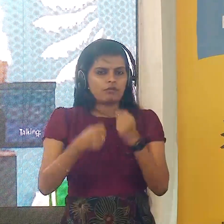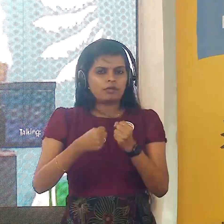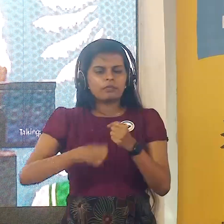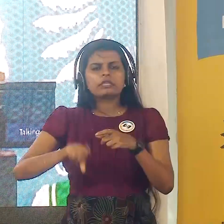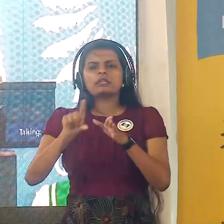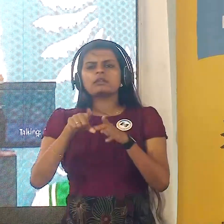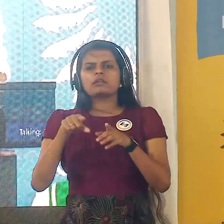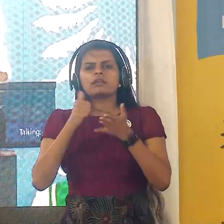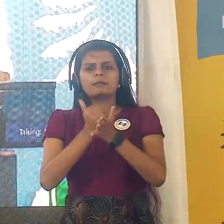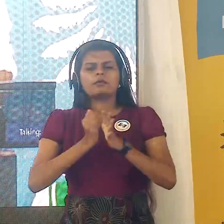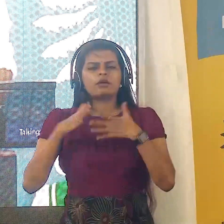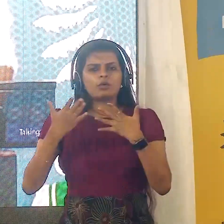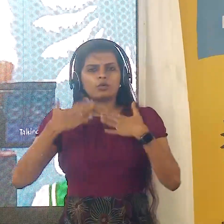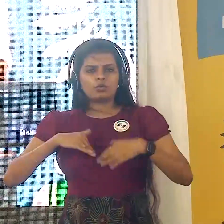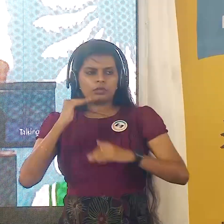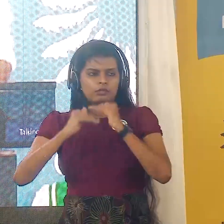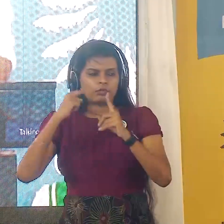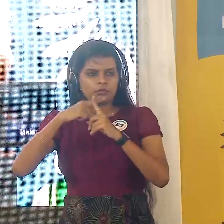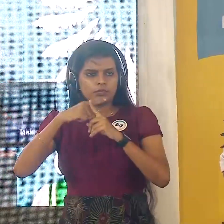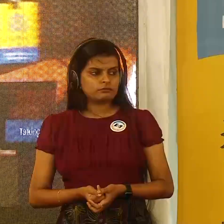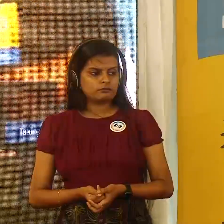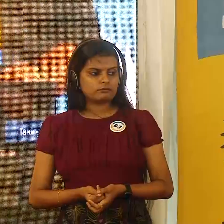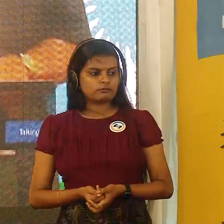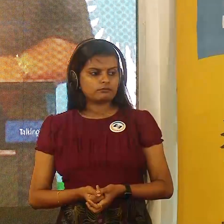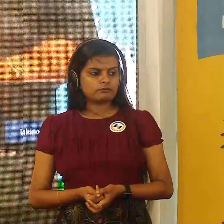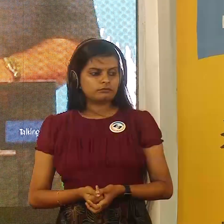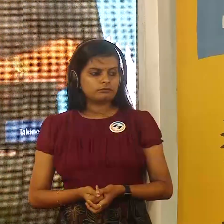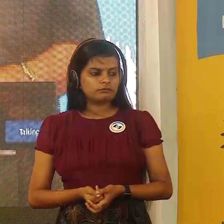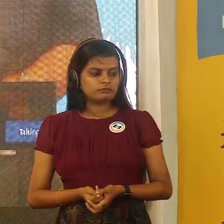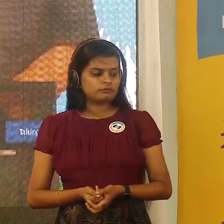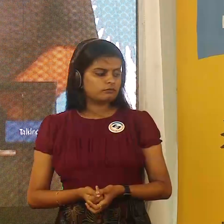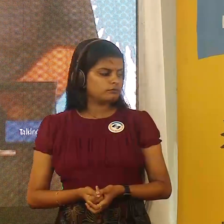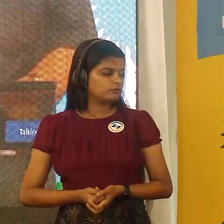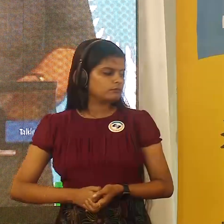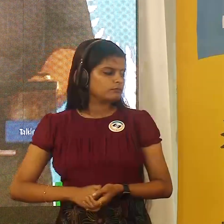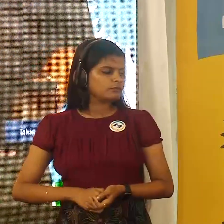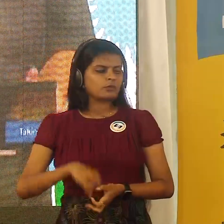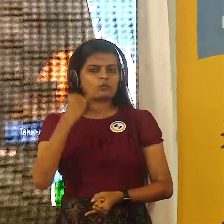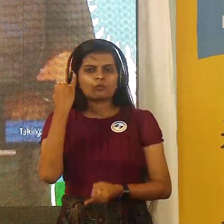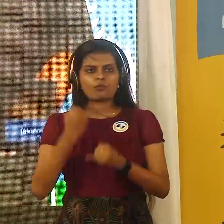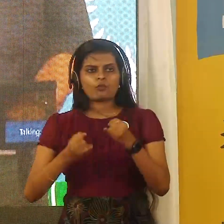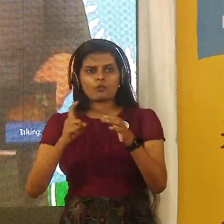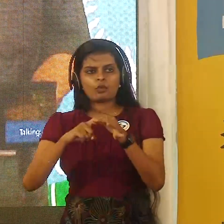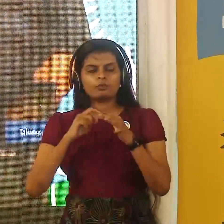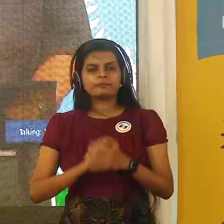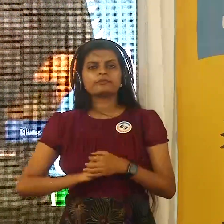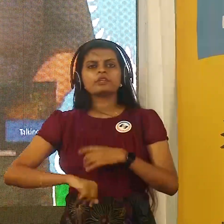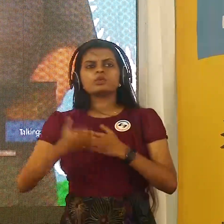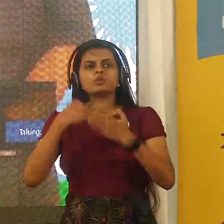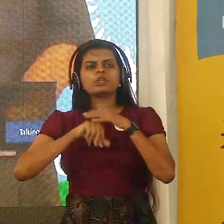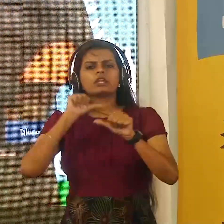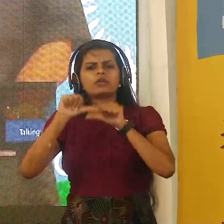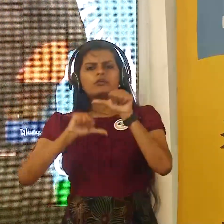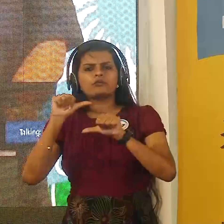to human development as well as growth. Thank you. I'm going to quickly, just one more question. On the phenomenon of